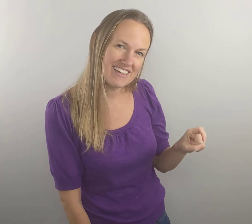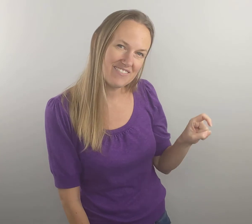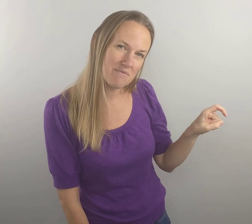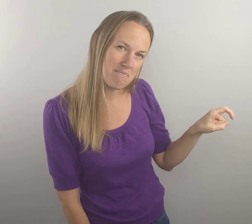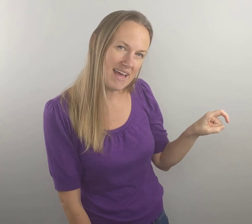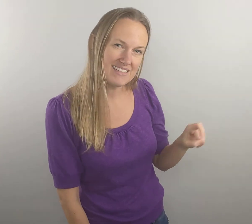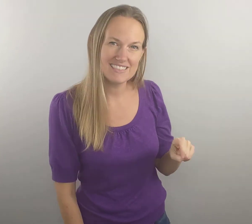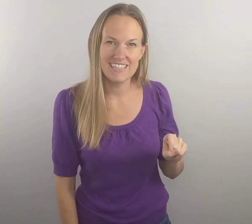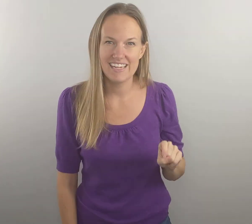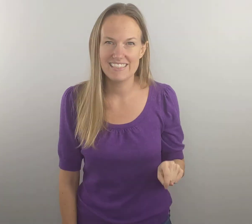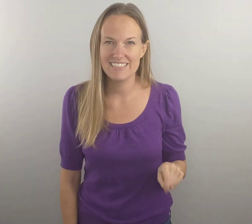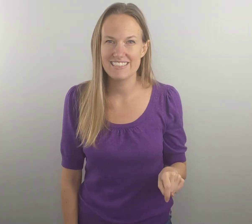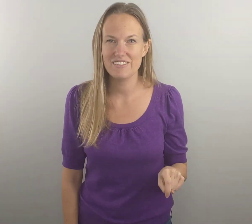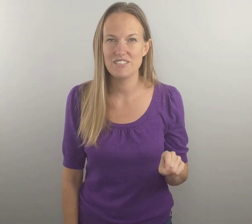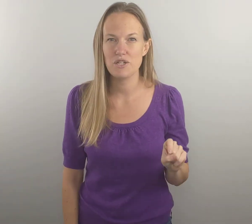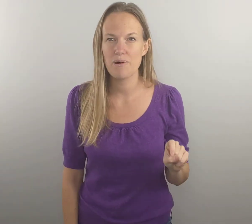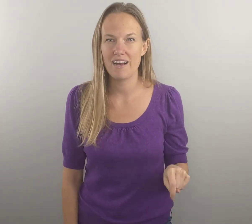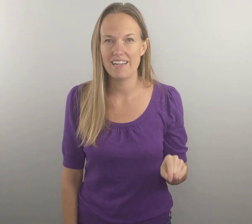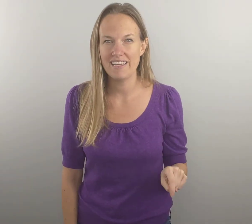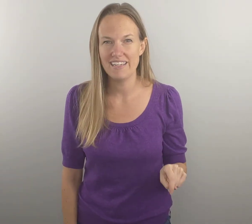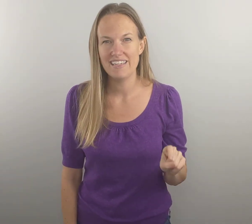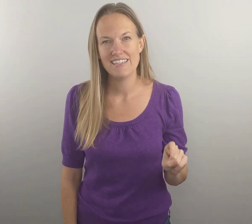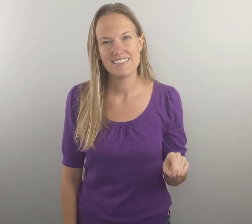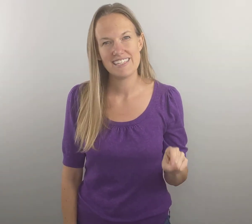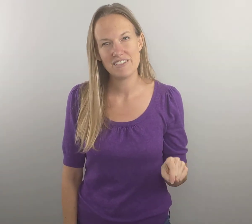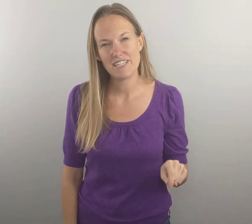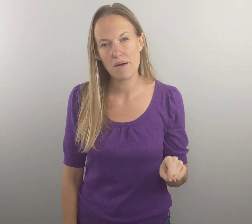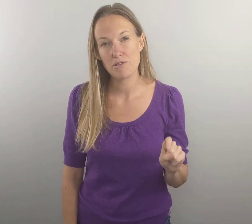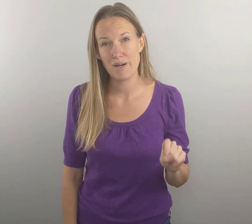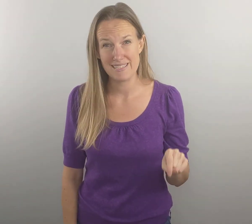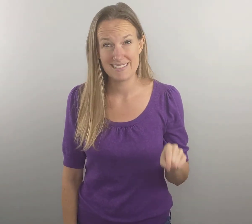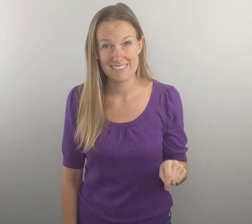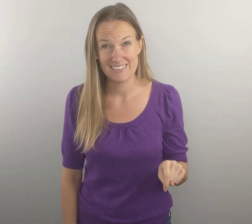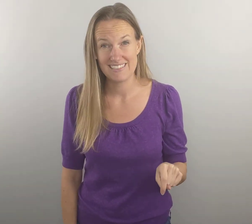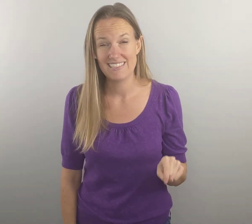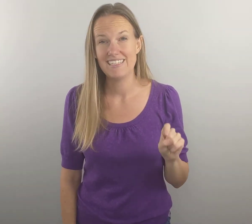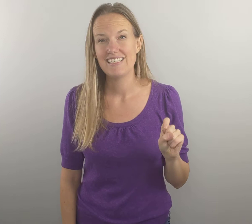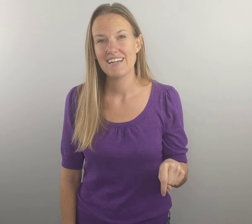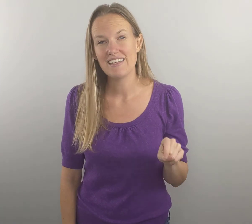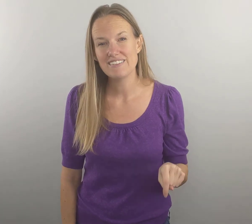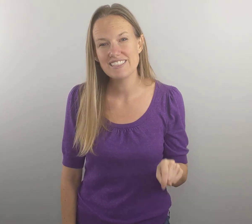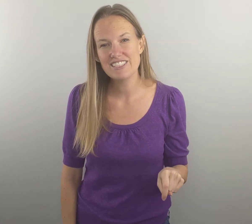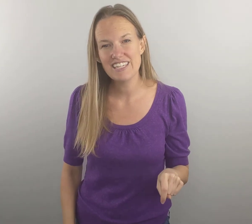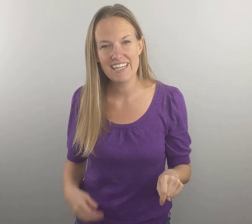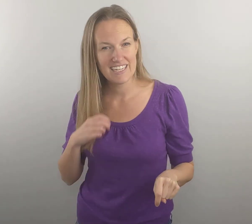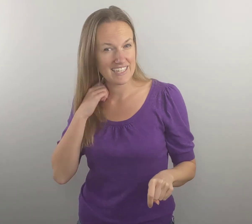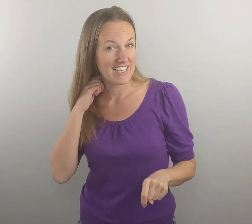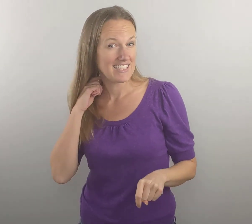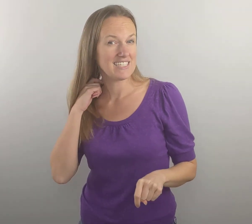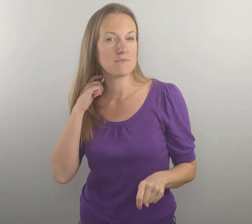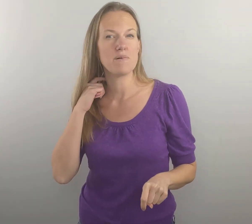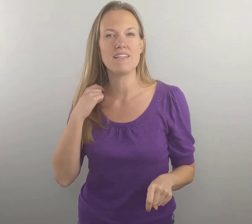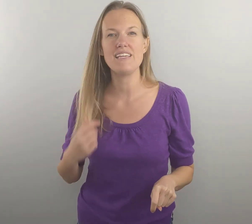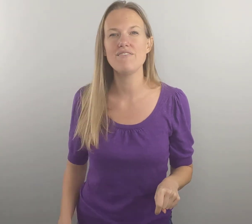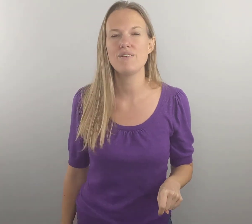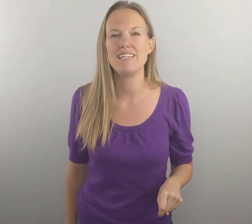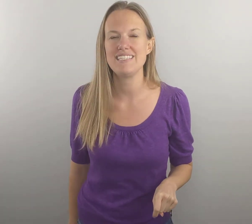but bent, and it's just close to your body. It's like you tap twice. God knows your need. Just believe what he